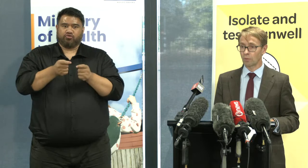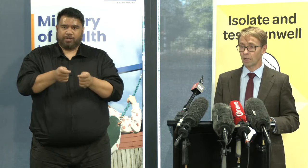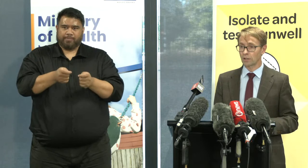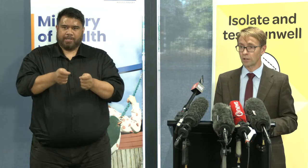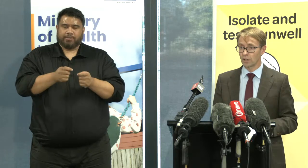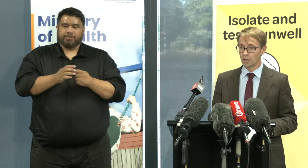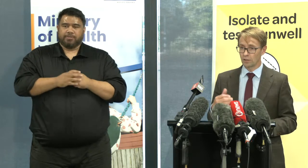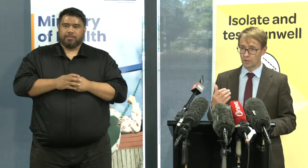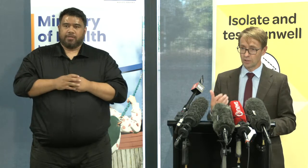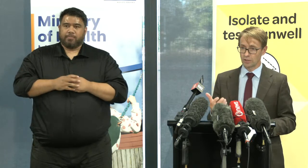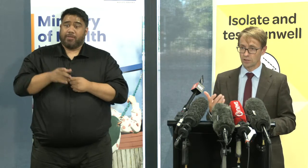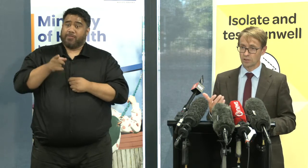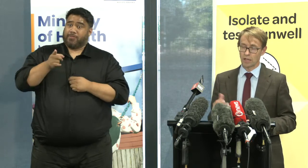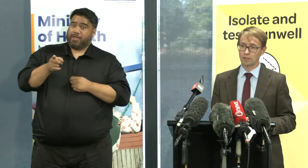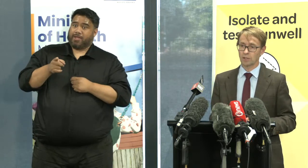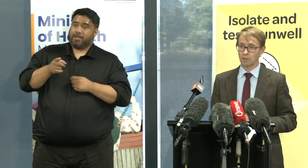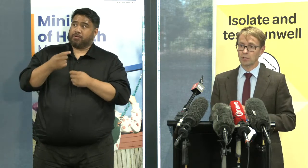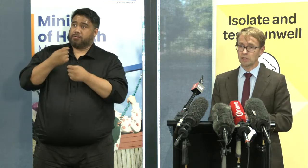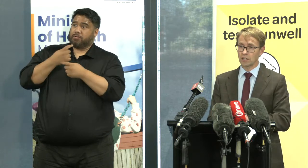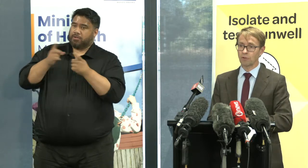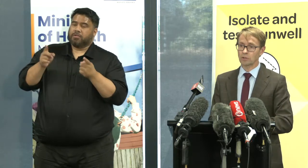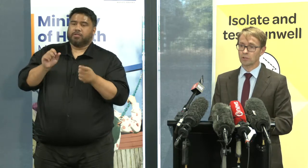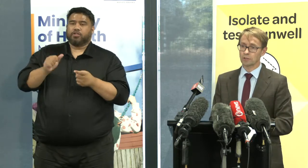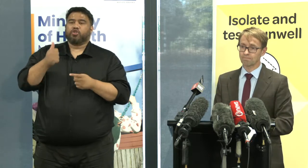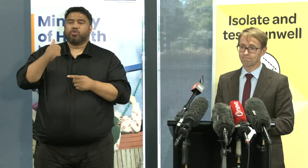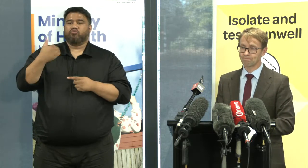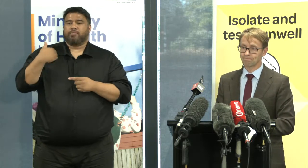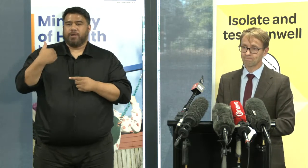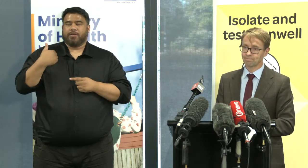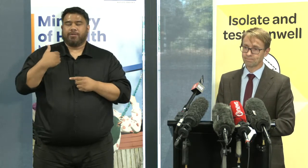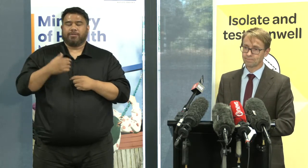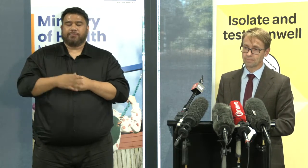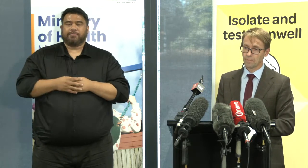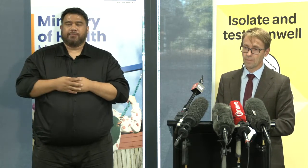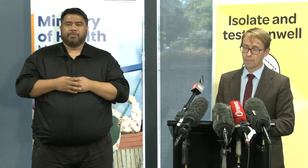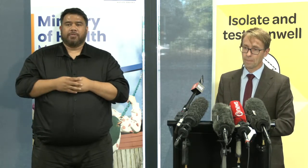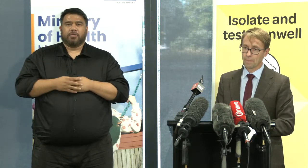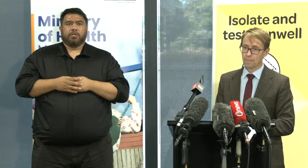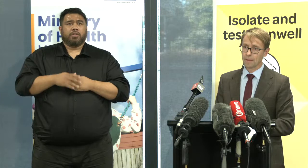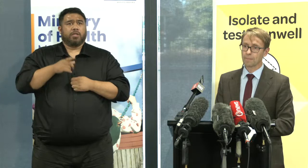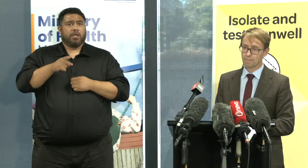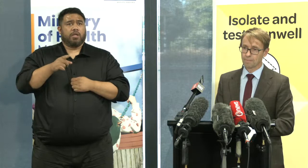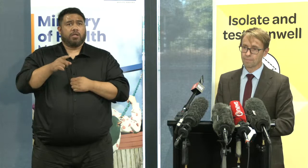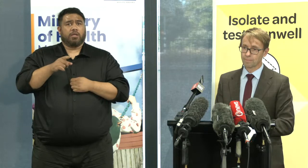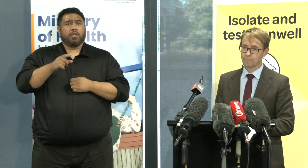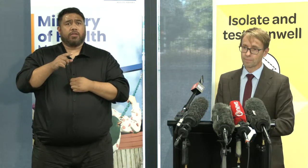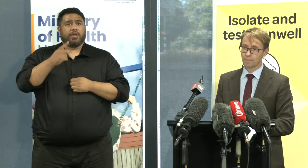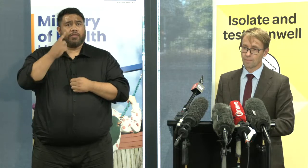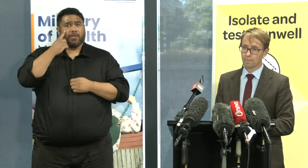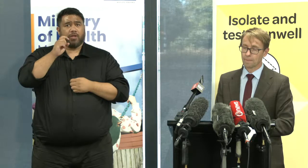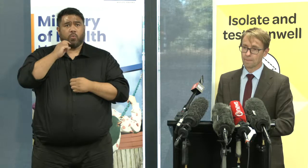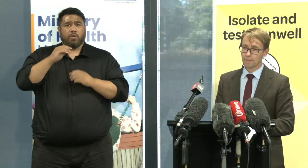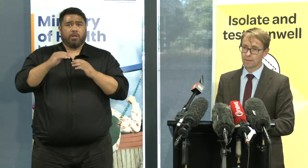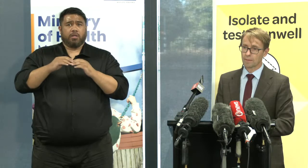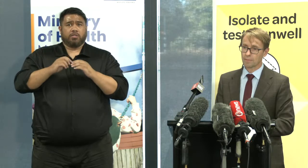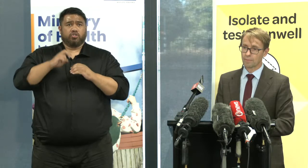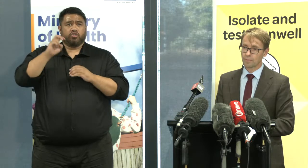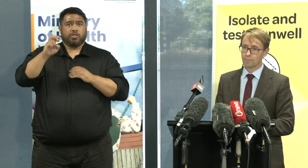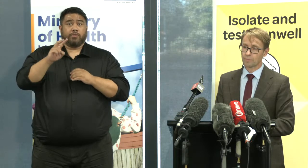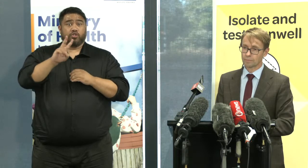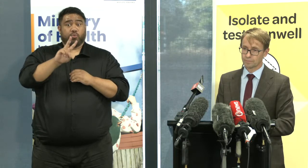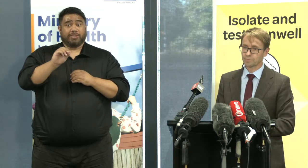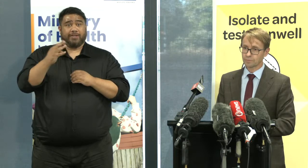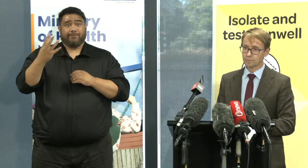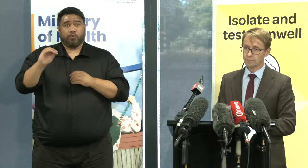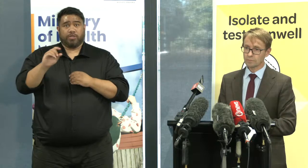and clear reminder that it's something we need to keep focused on. It's predicted to increase by 56% by 2040. What is being